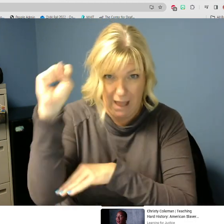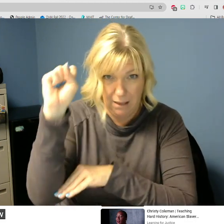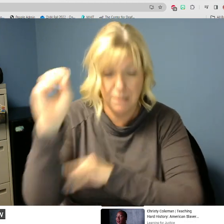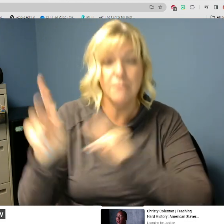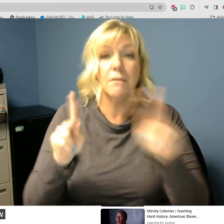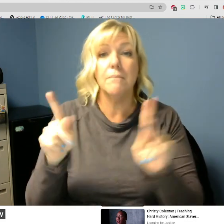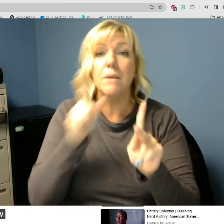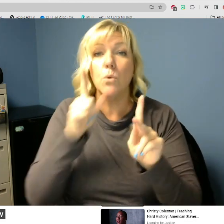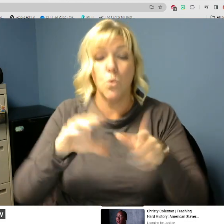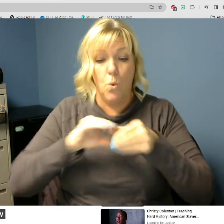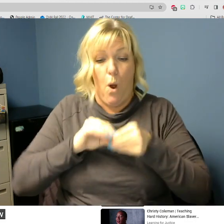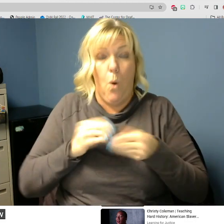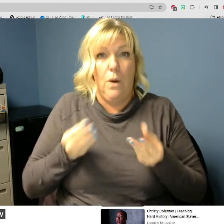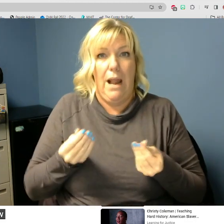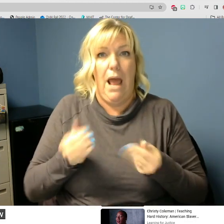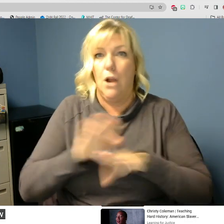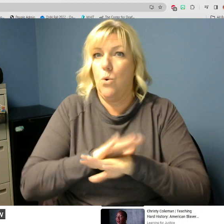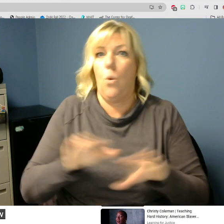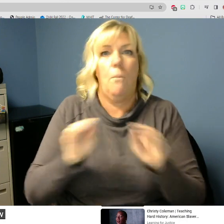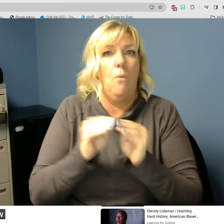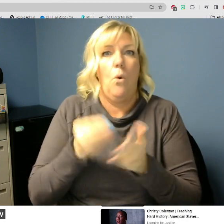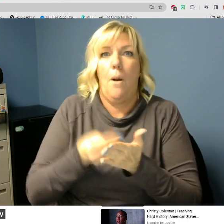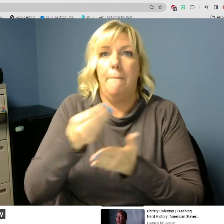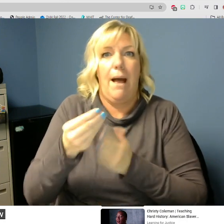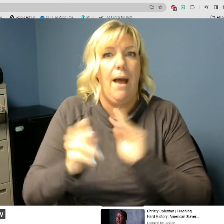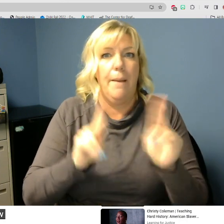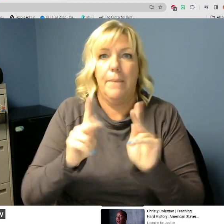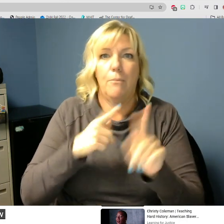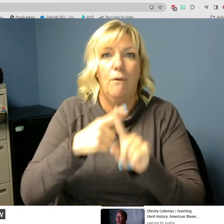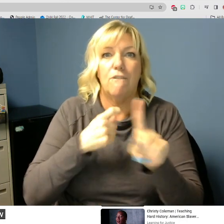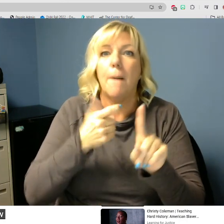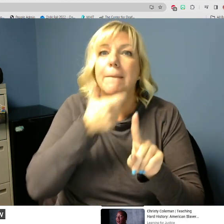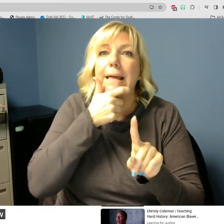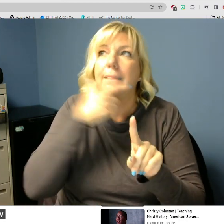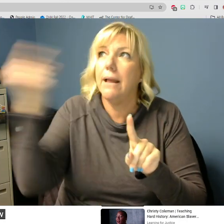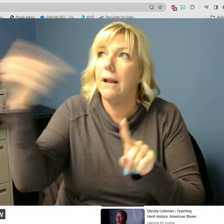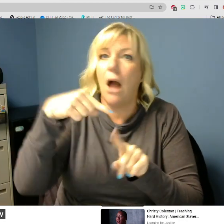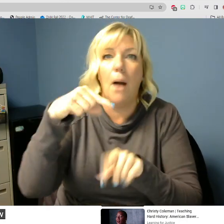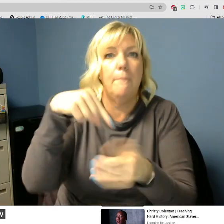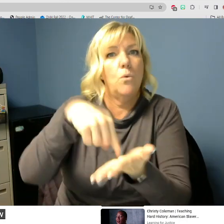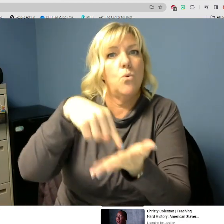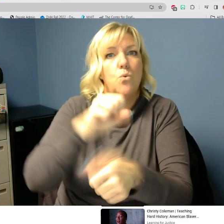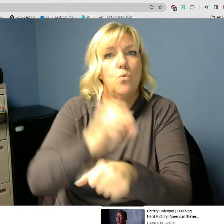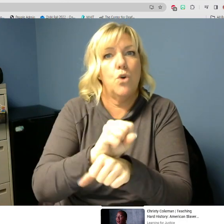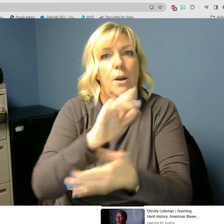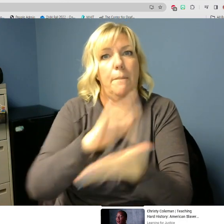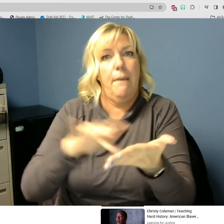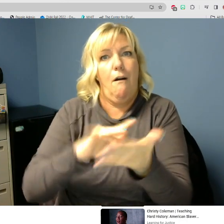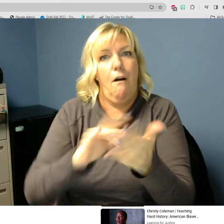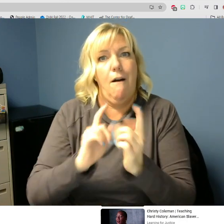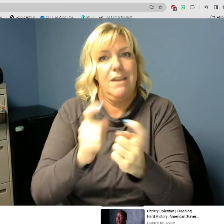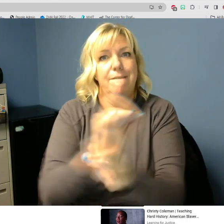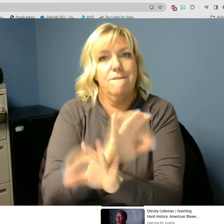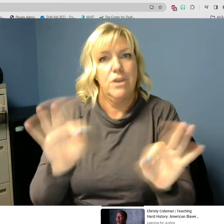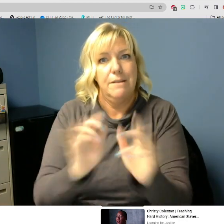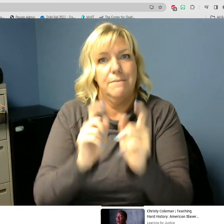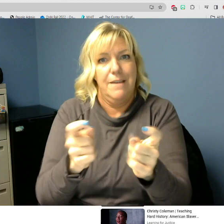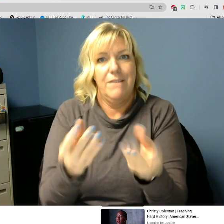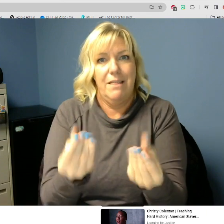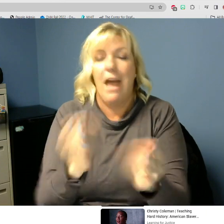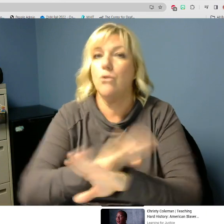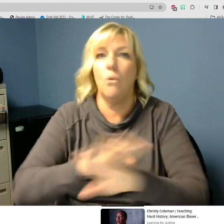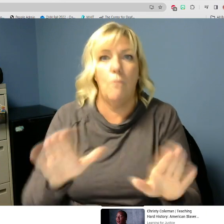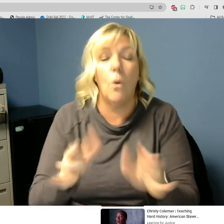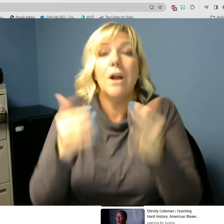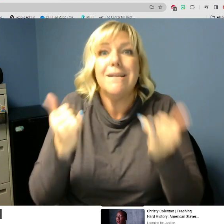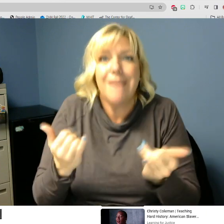longer purchasing indentured servants, but now purchasing enslaved peoples. So that's Bacon's Rebellion in a larger